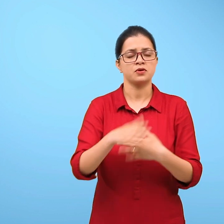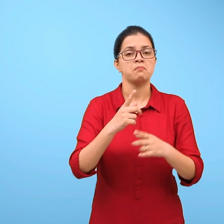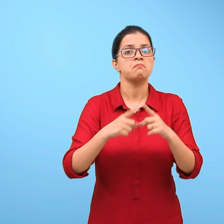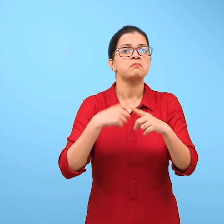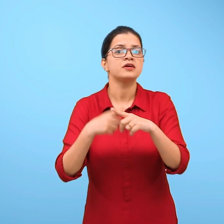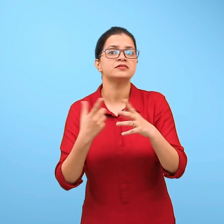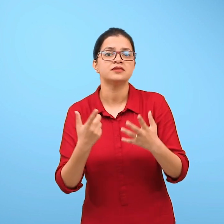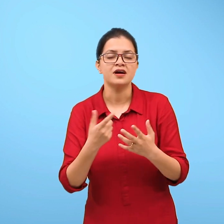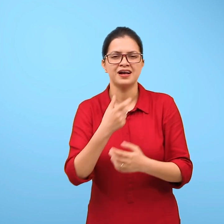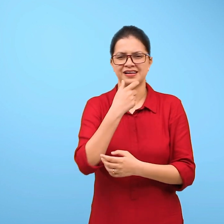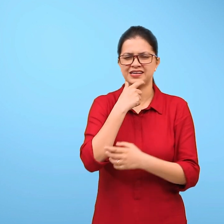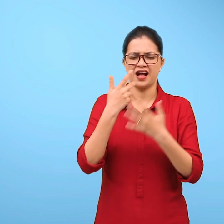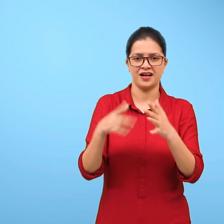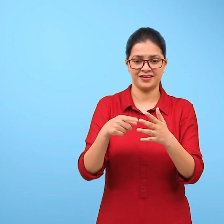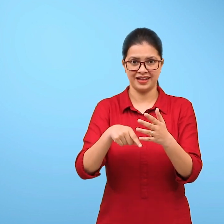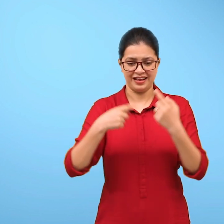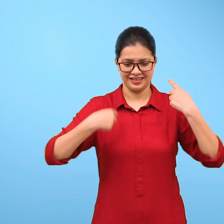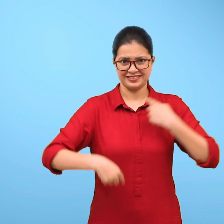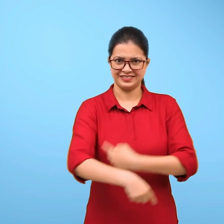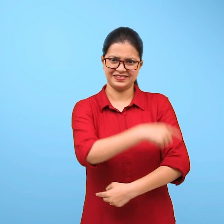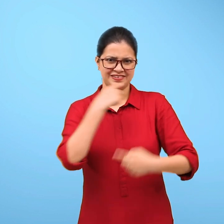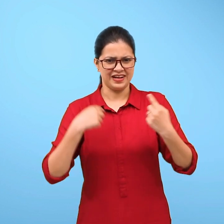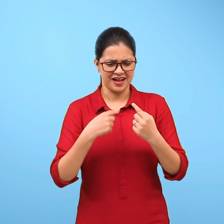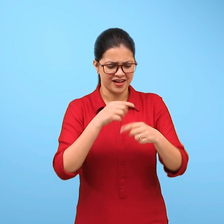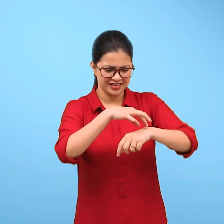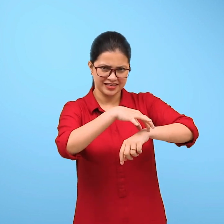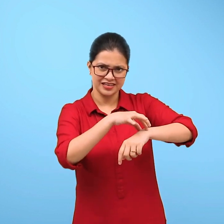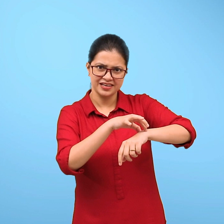The X-rays show the shapes of the bones in our bodies.